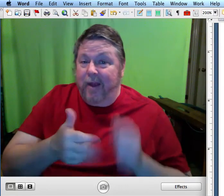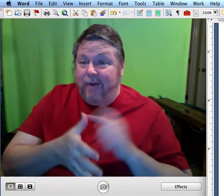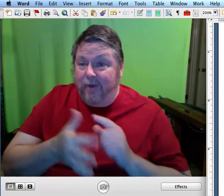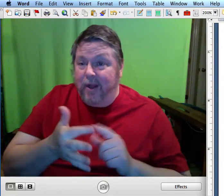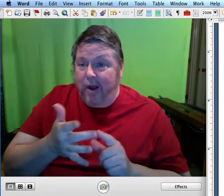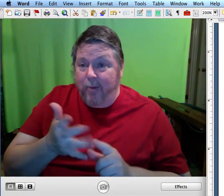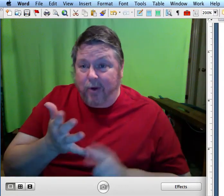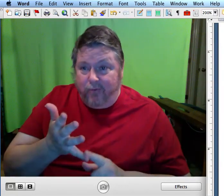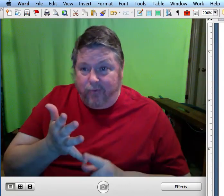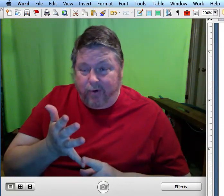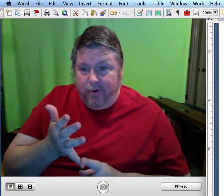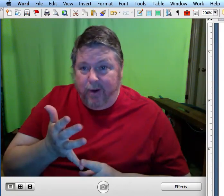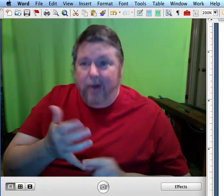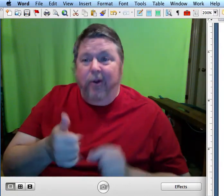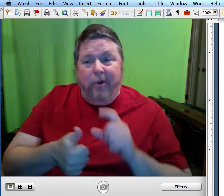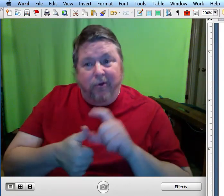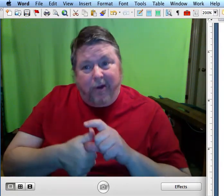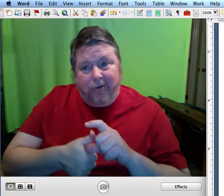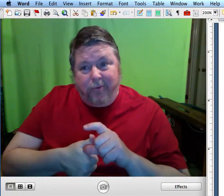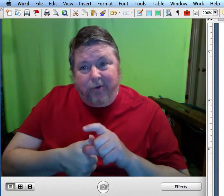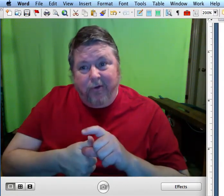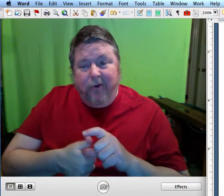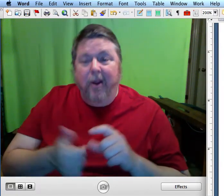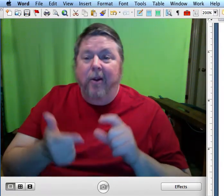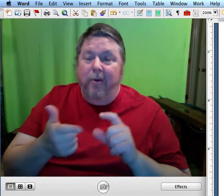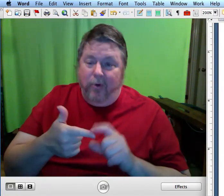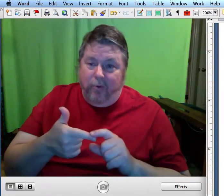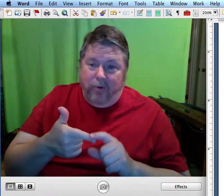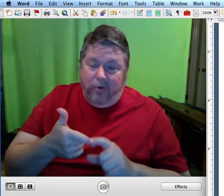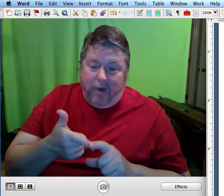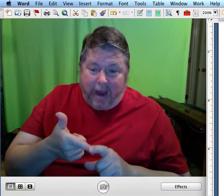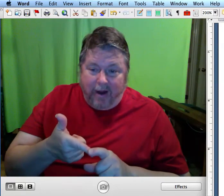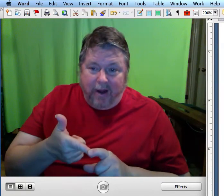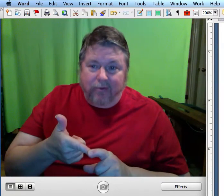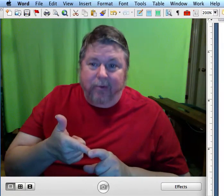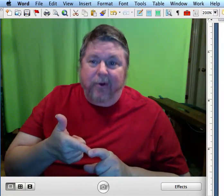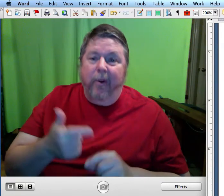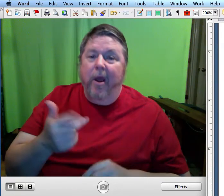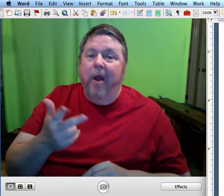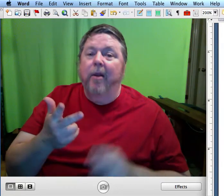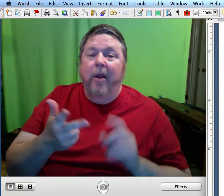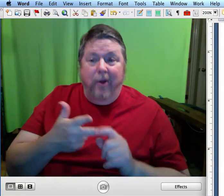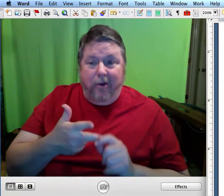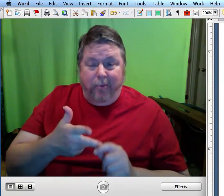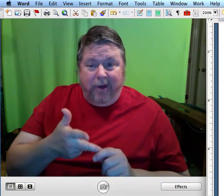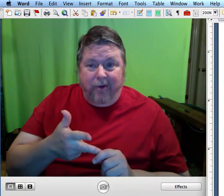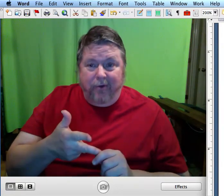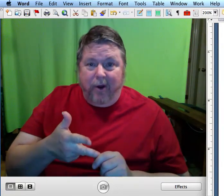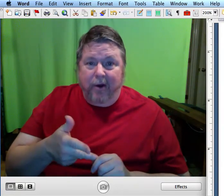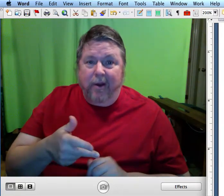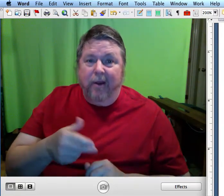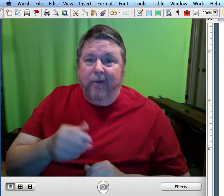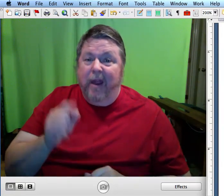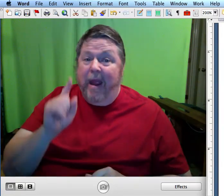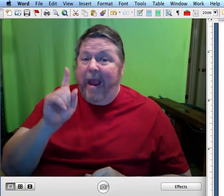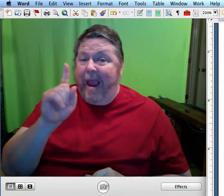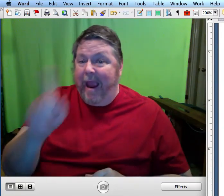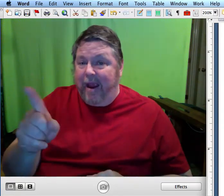that has everything that I'm looking for. You put the transcriptions, you analyzed what was going on, you had your potential target